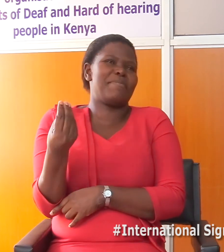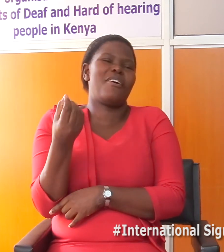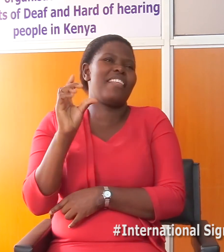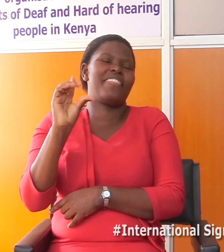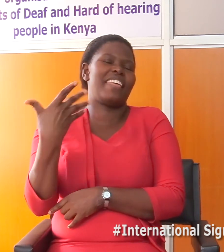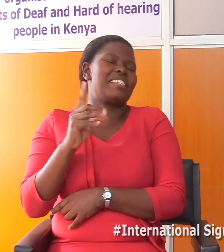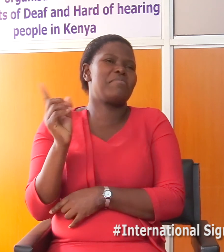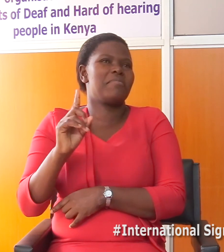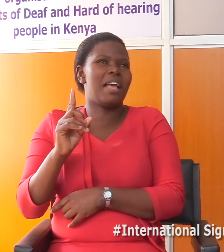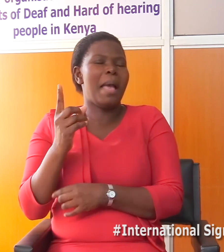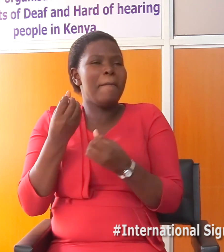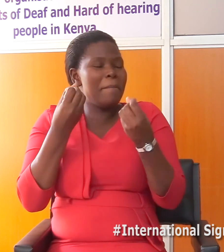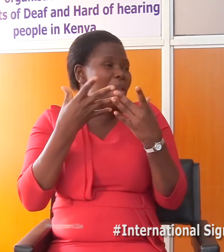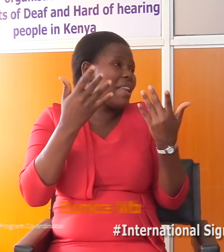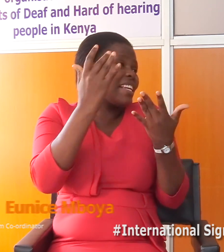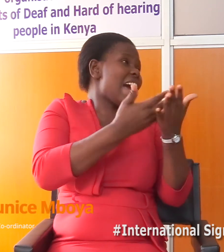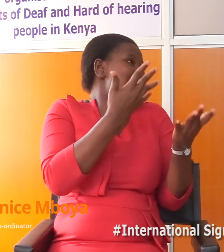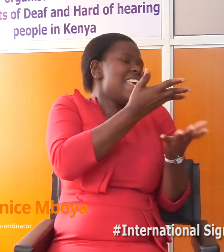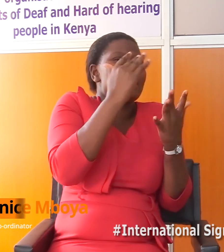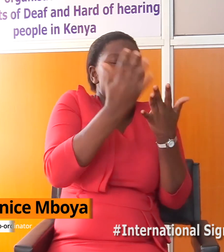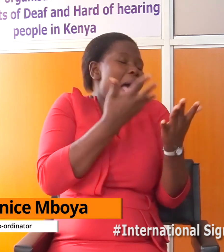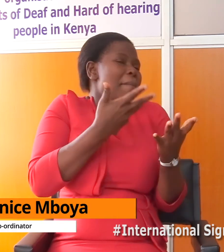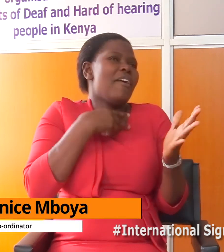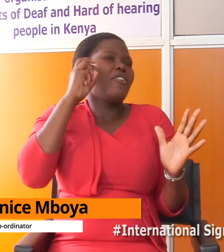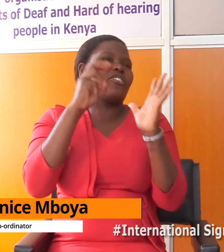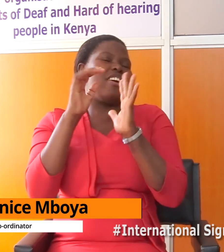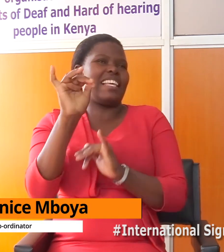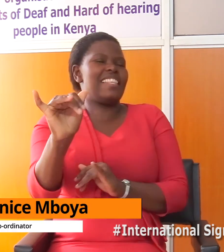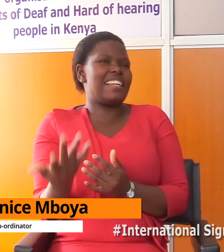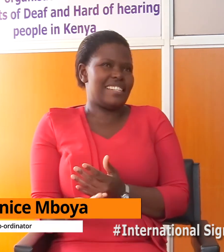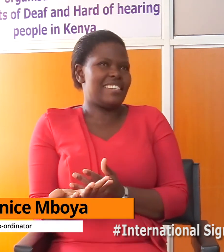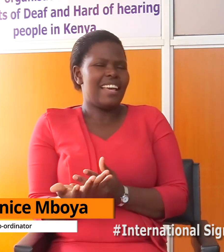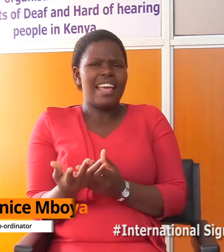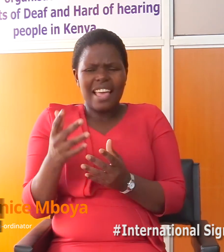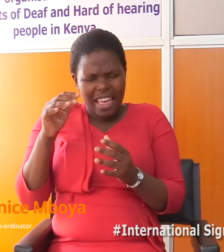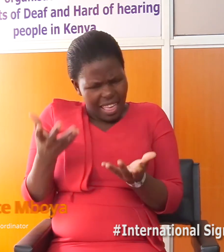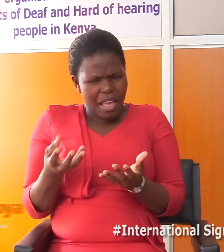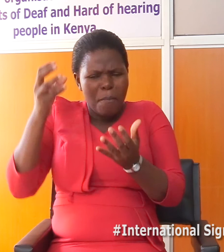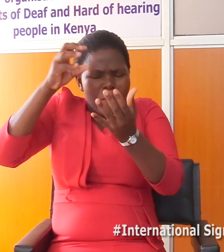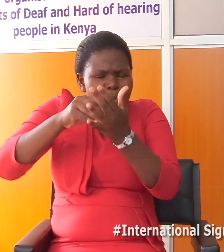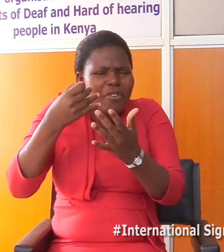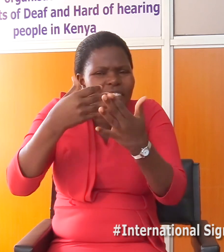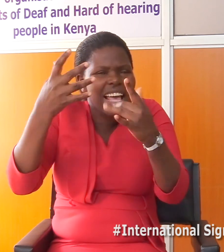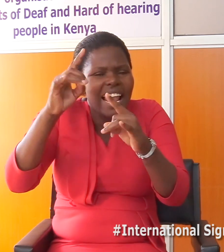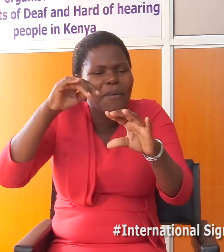television. Yeah, most of the time we tried our best that every news, every television has a sign language interpreter, because before they